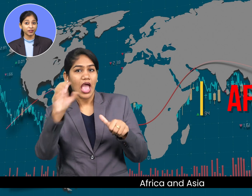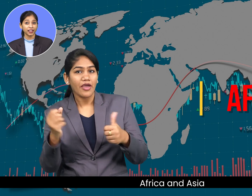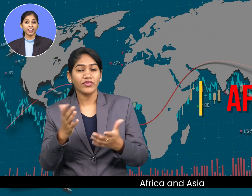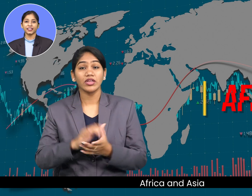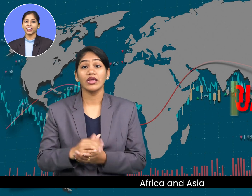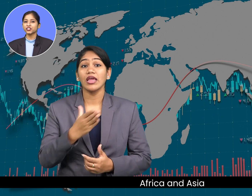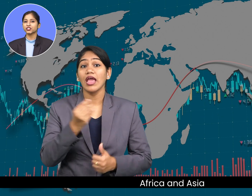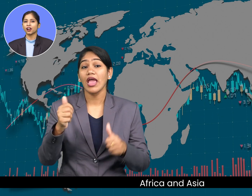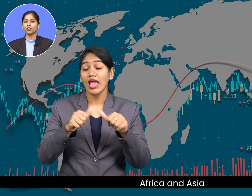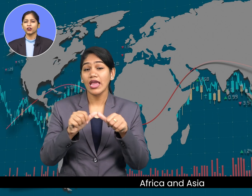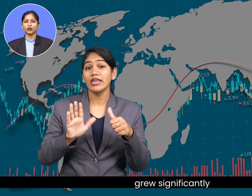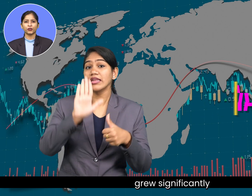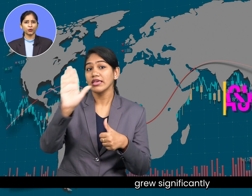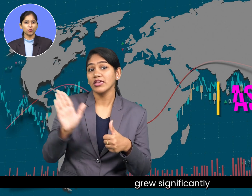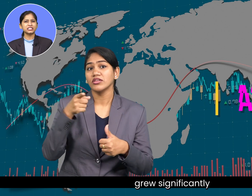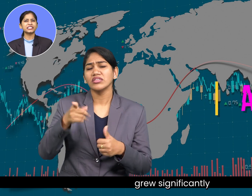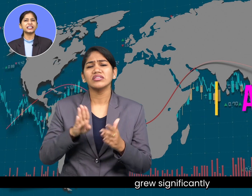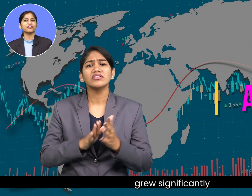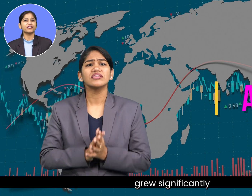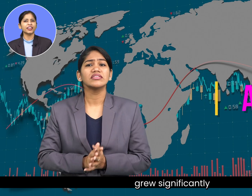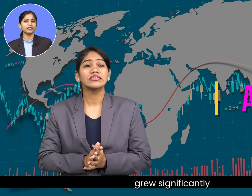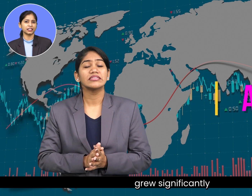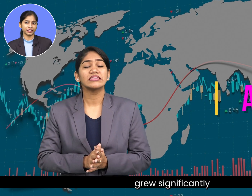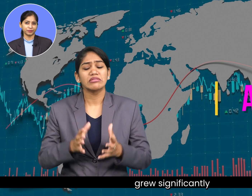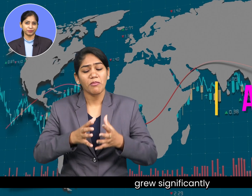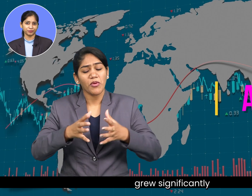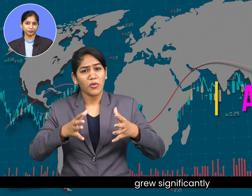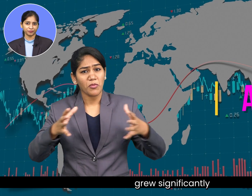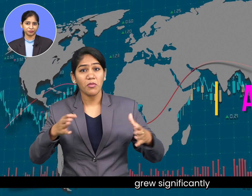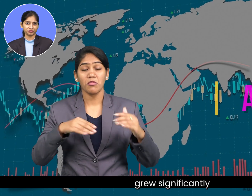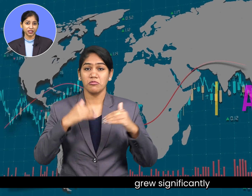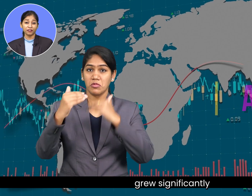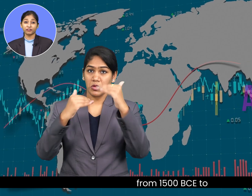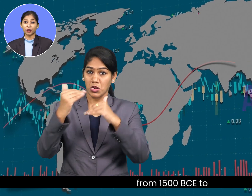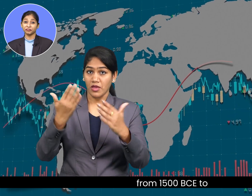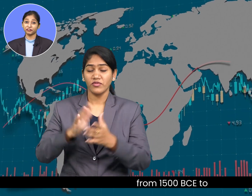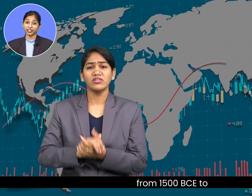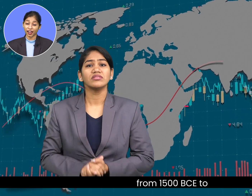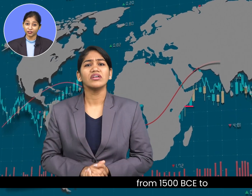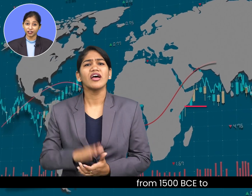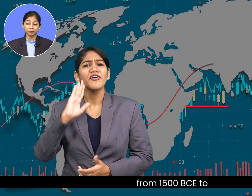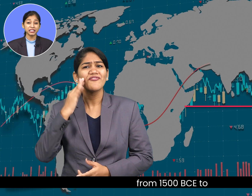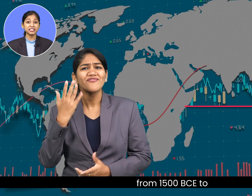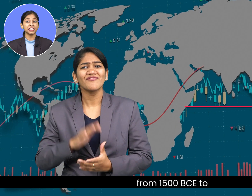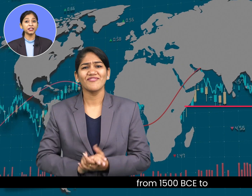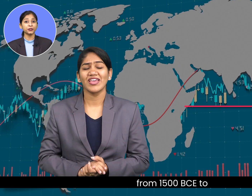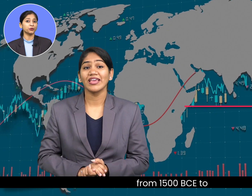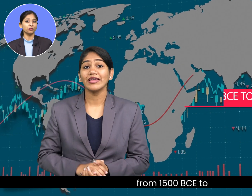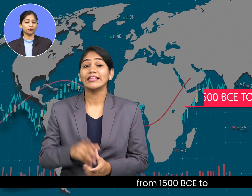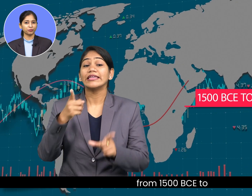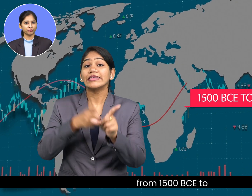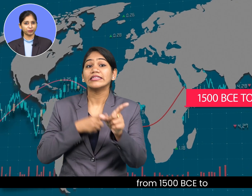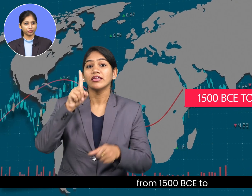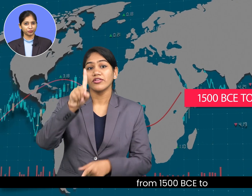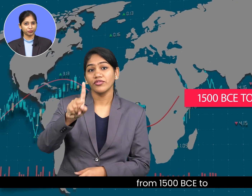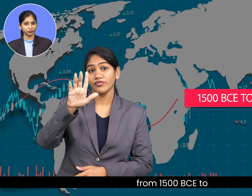Africa and Asia grew significantly from 1500 BCE